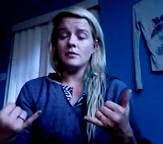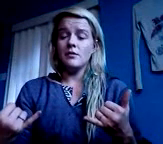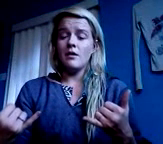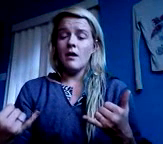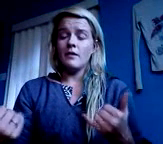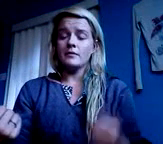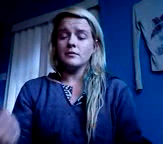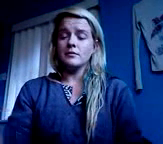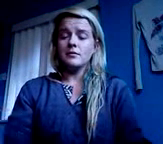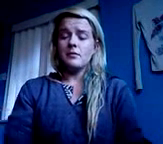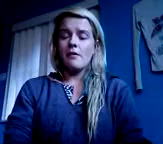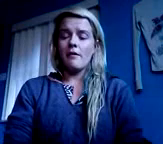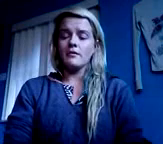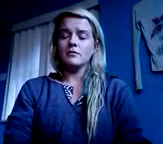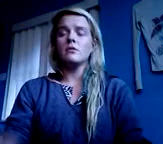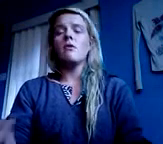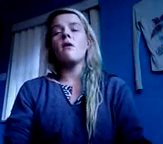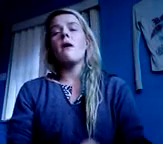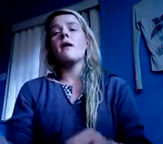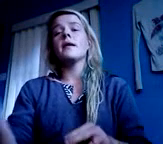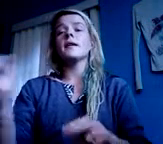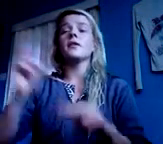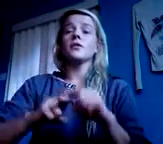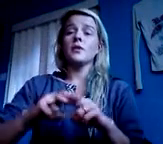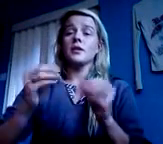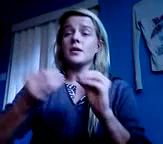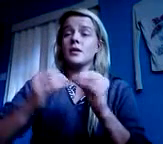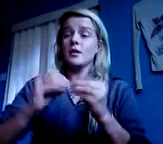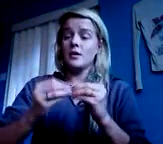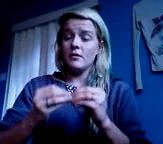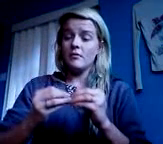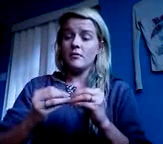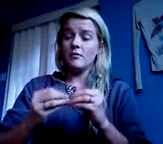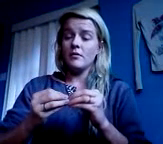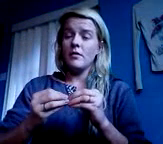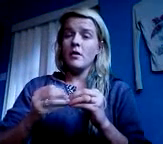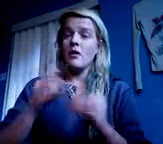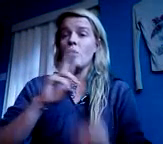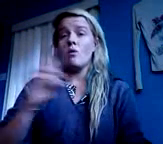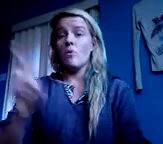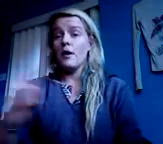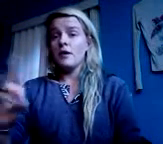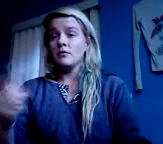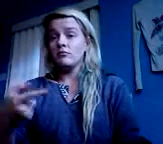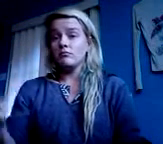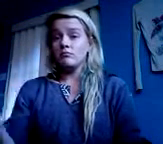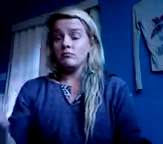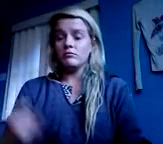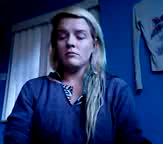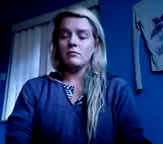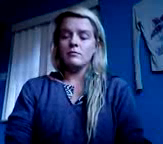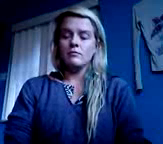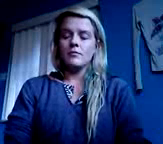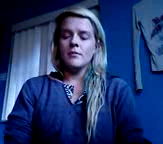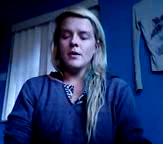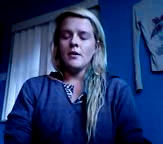and oxygens on the right-hand side of the equation. So now it looks like we have 6 carbons, and it looks like we have 6 times 2,